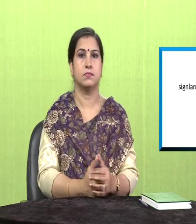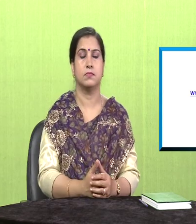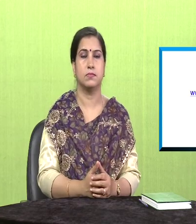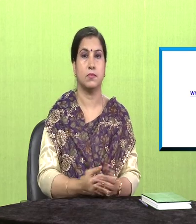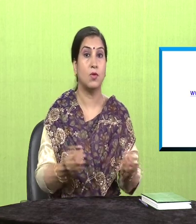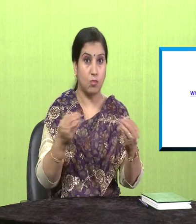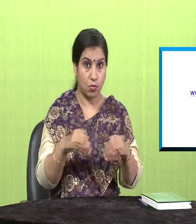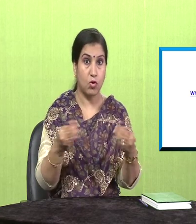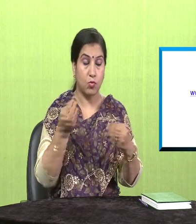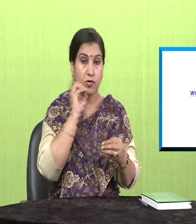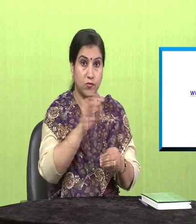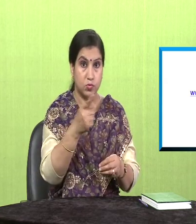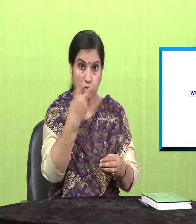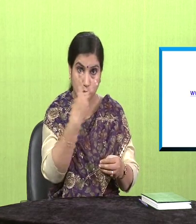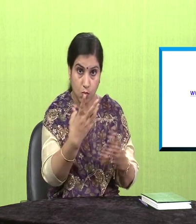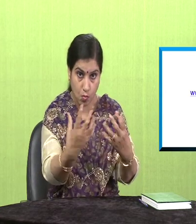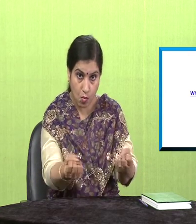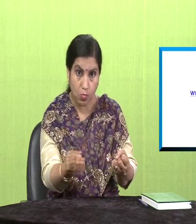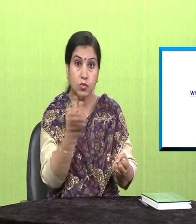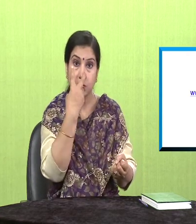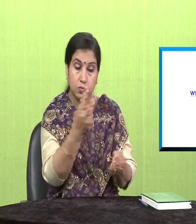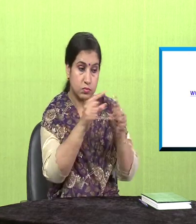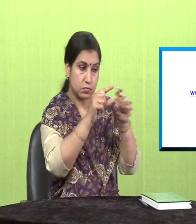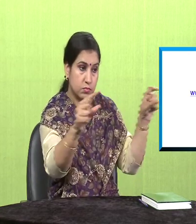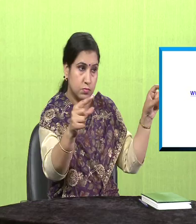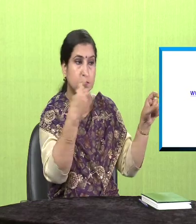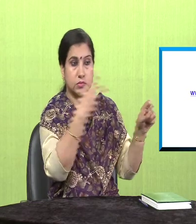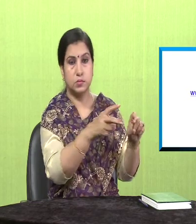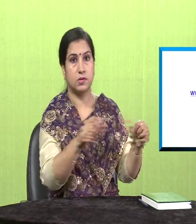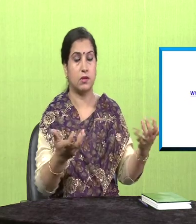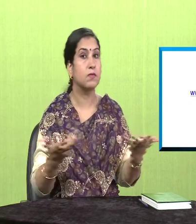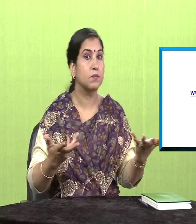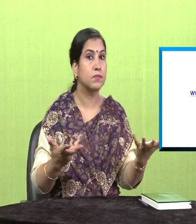For more information, you may visit website at